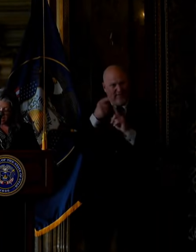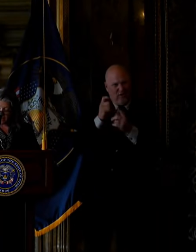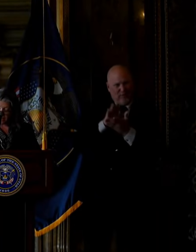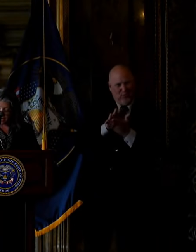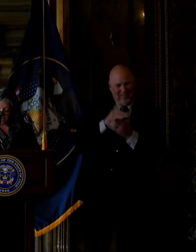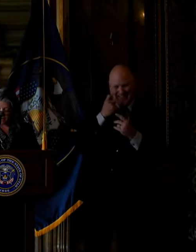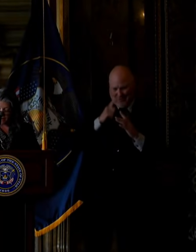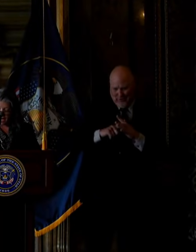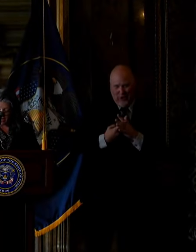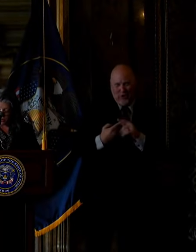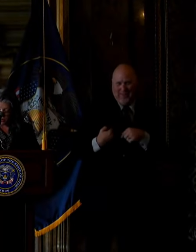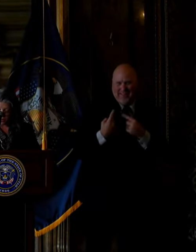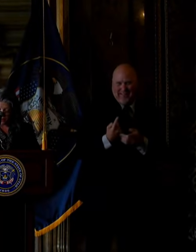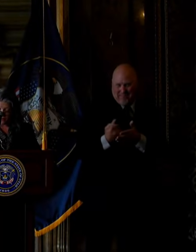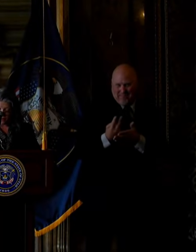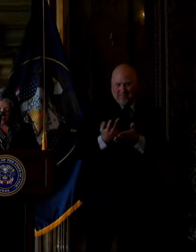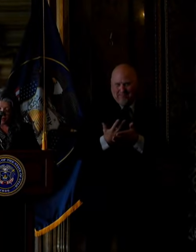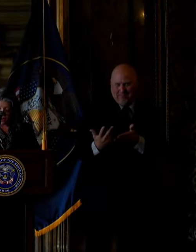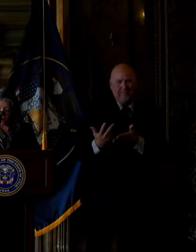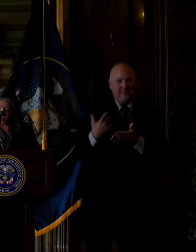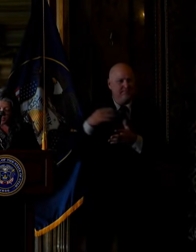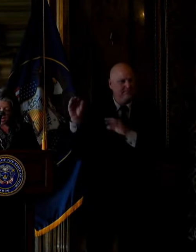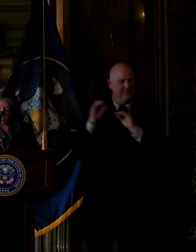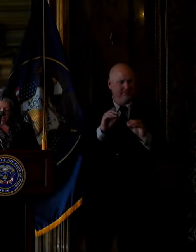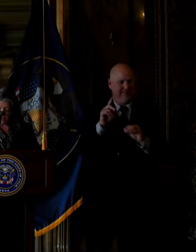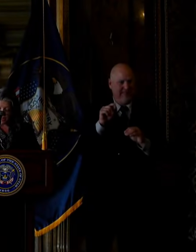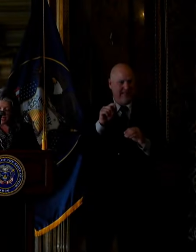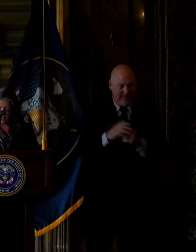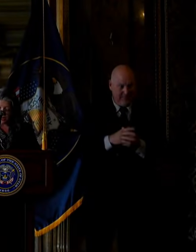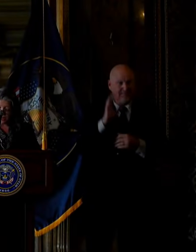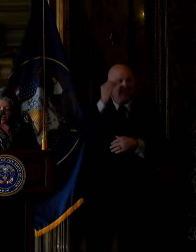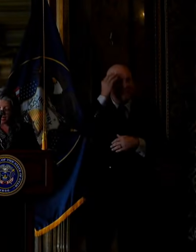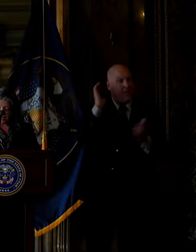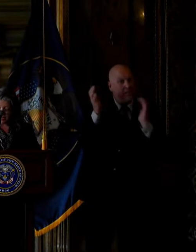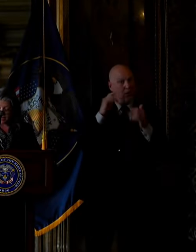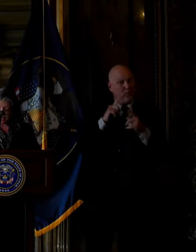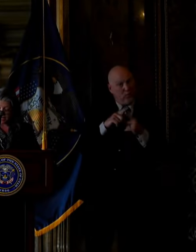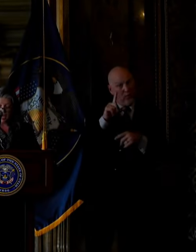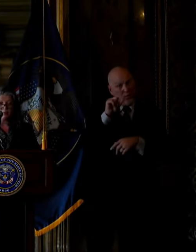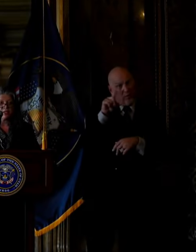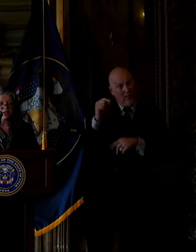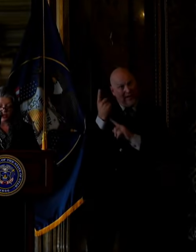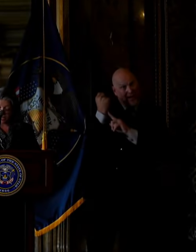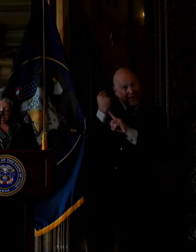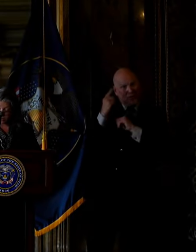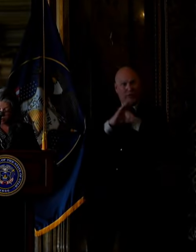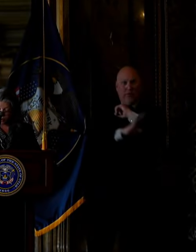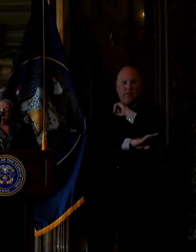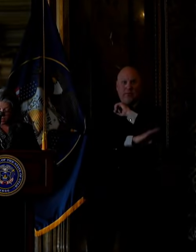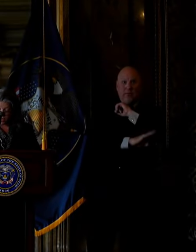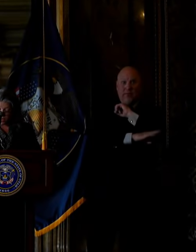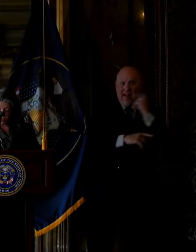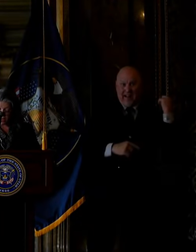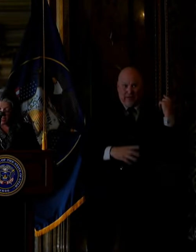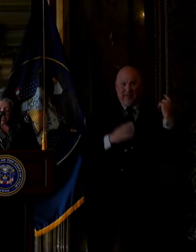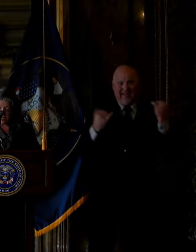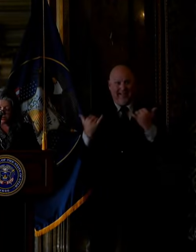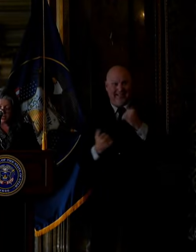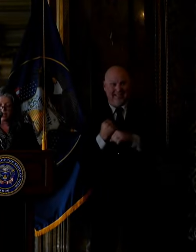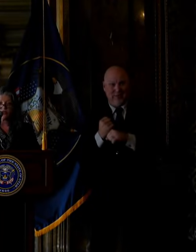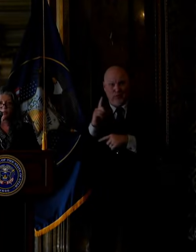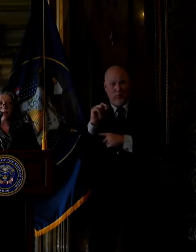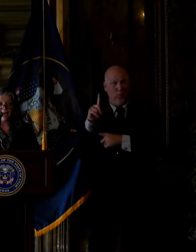saw at the beginning of the last school year. Our projections, based on current cases and potential case growth, show